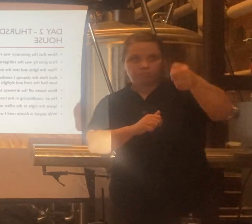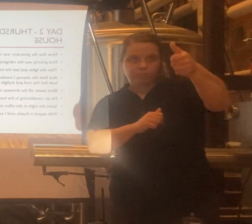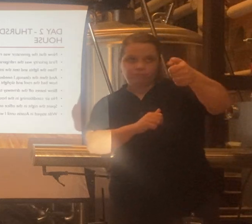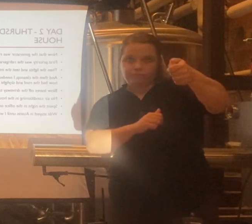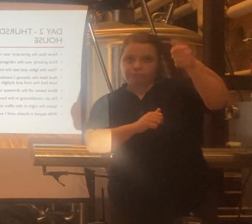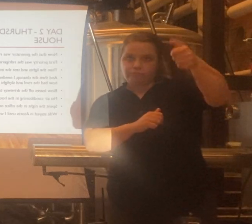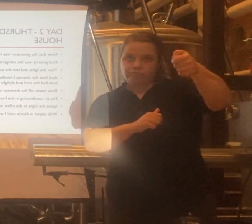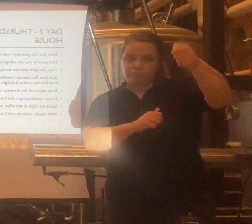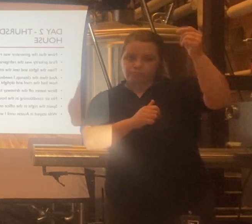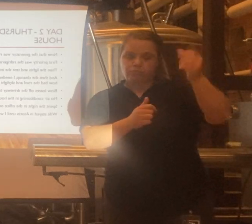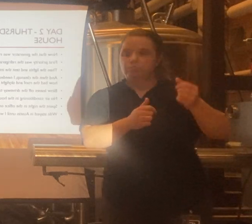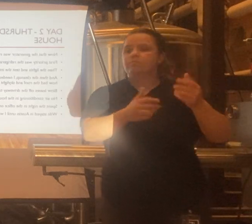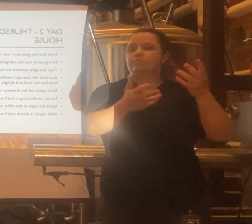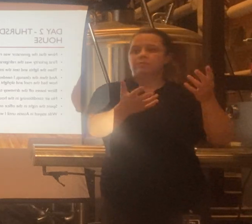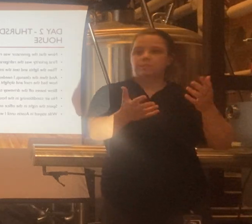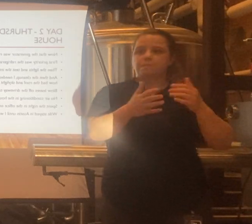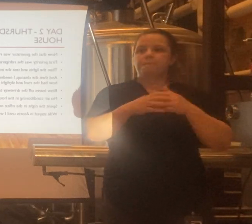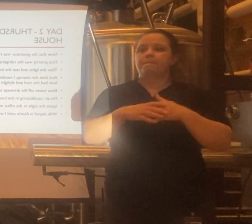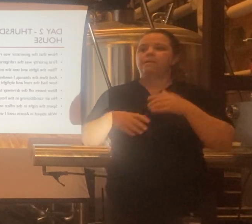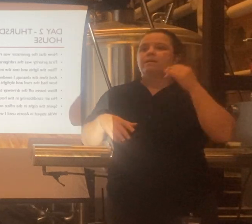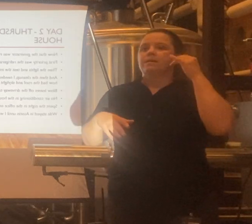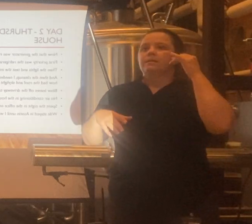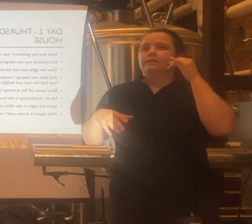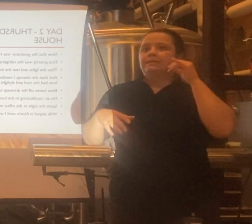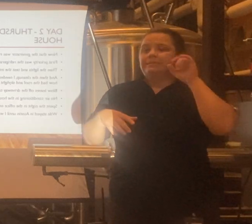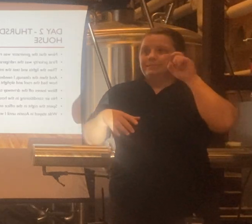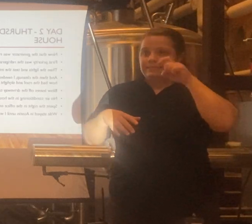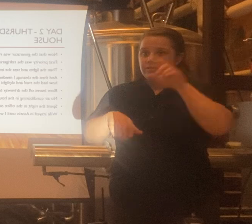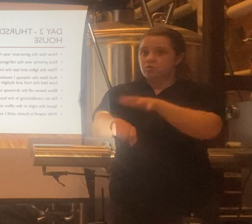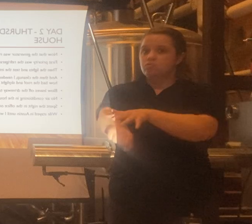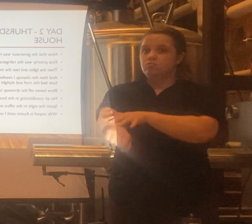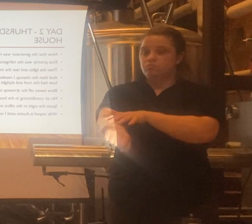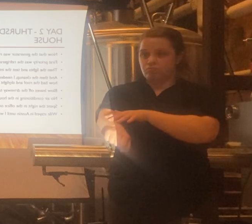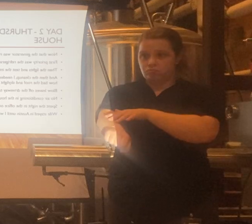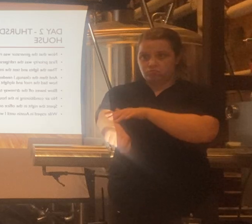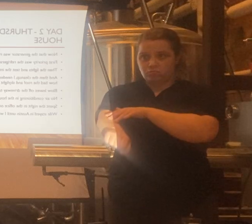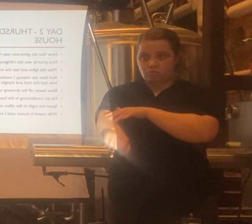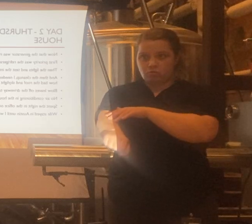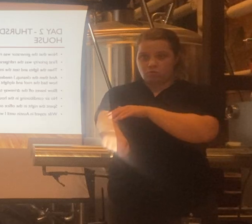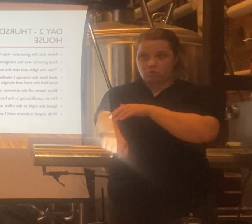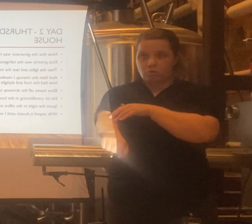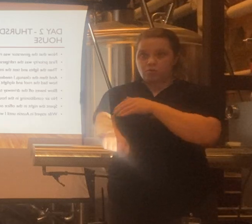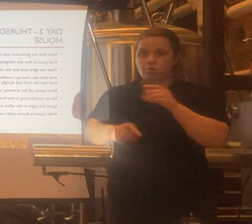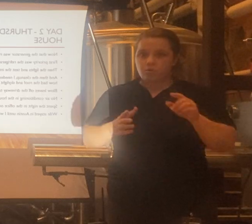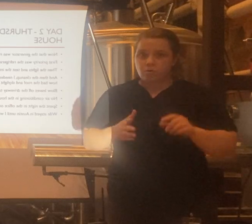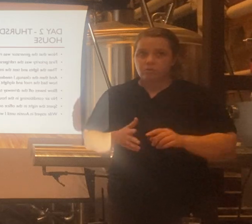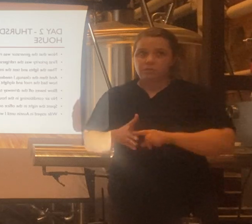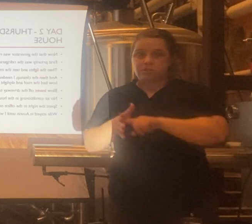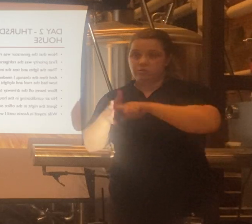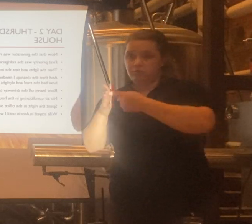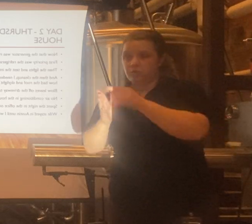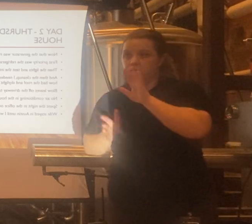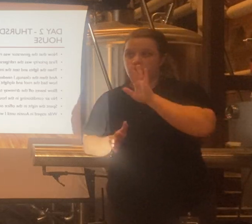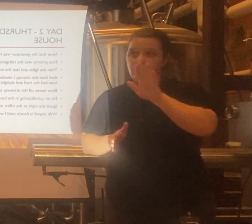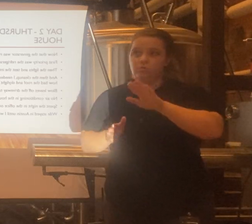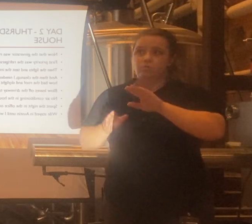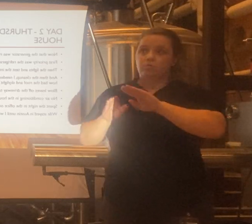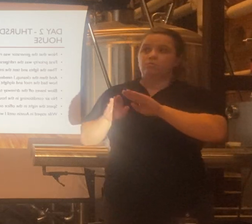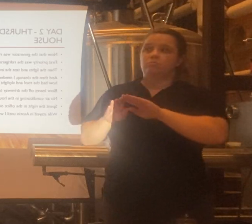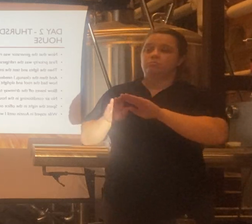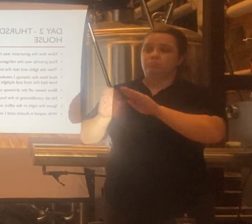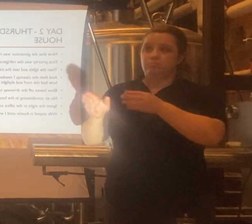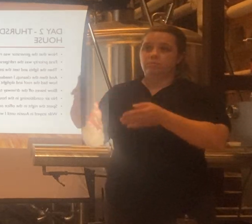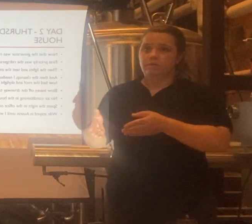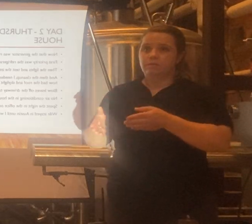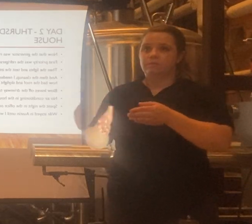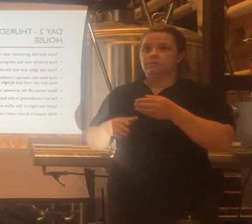you'll wonder, why does it keep dying? Why does it keep dying? So you have to slowly ramp up your house. Turn on little things first Don't turn on any 220 unless you